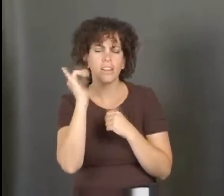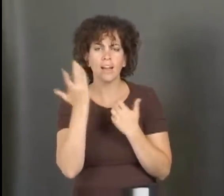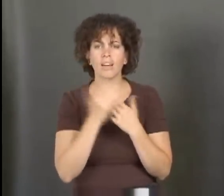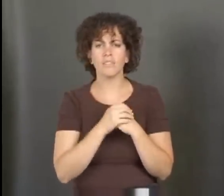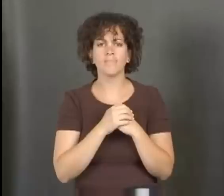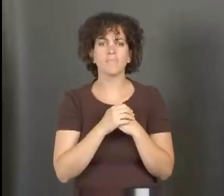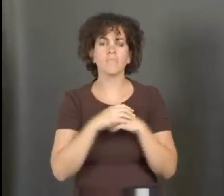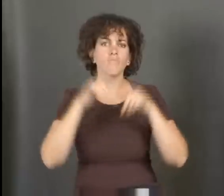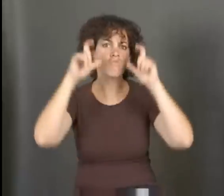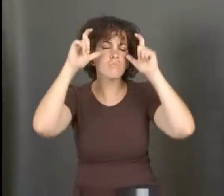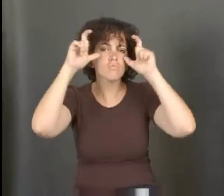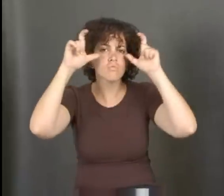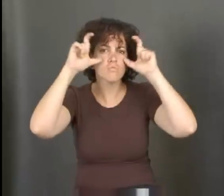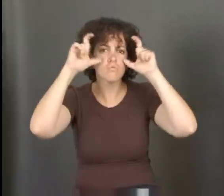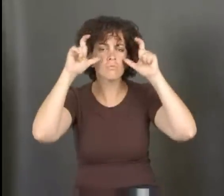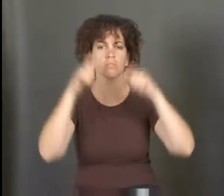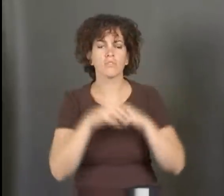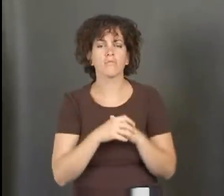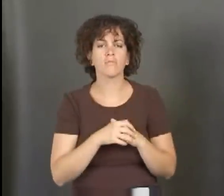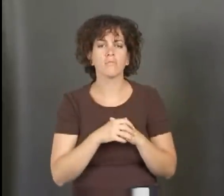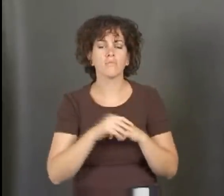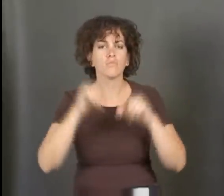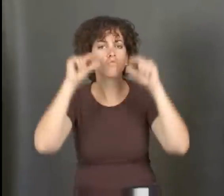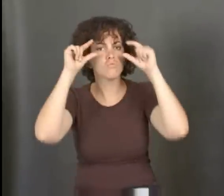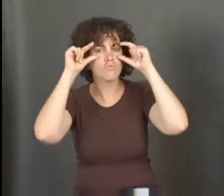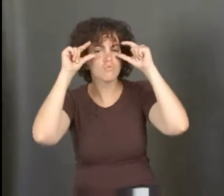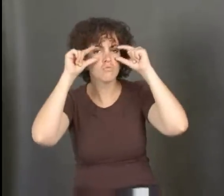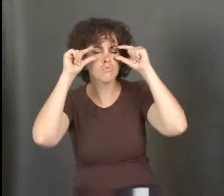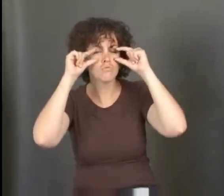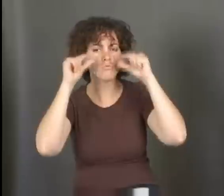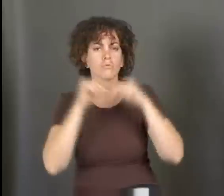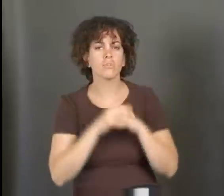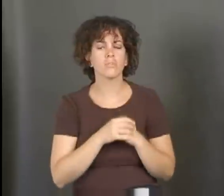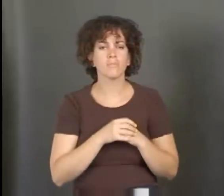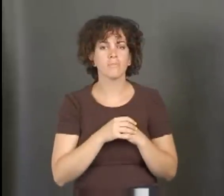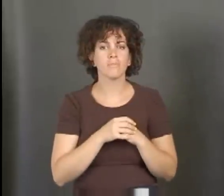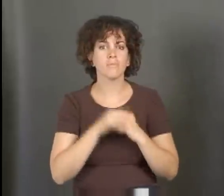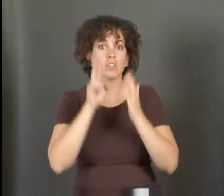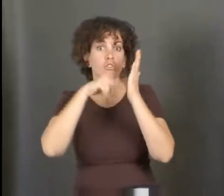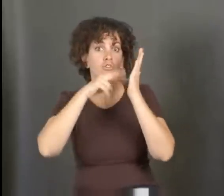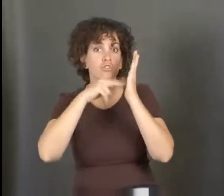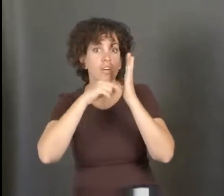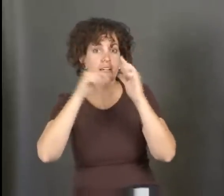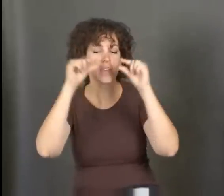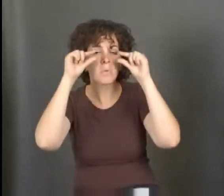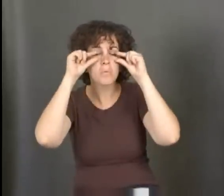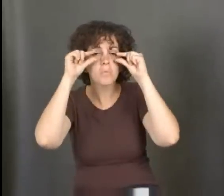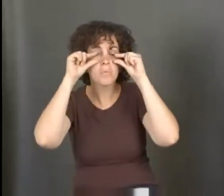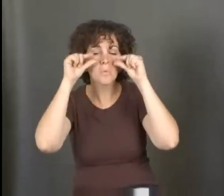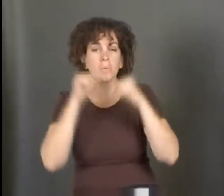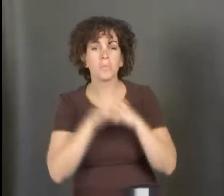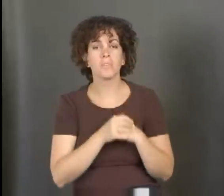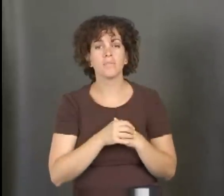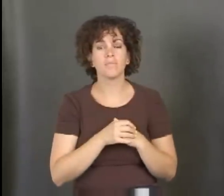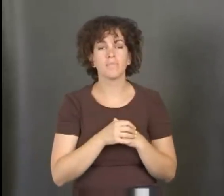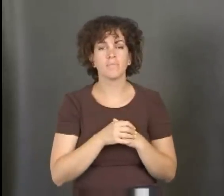Size, appearance, large glasses, smaller glasses, reading glasses,